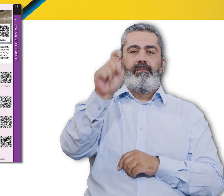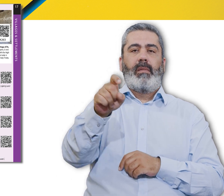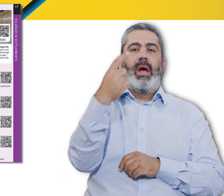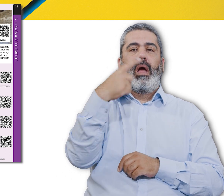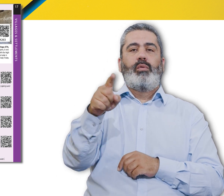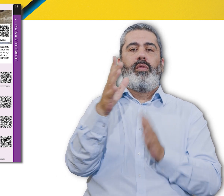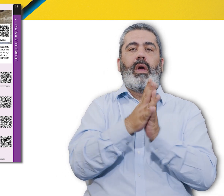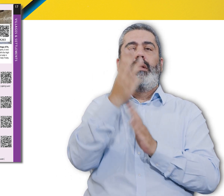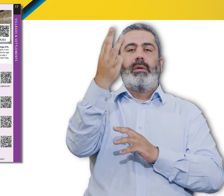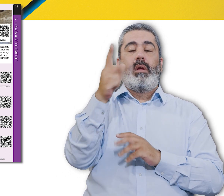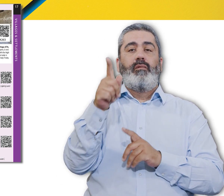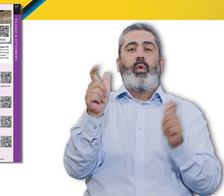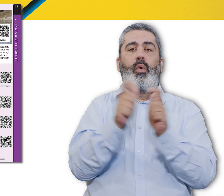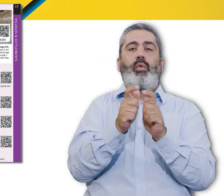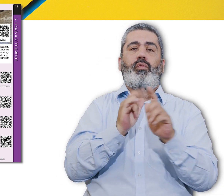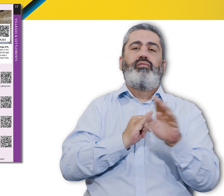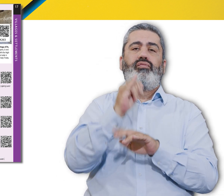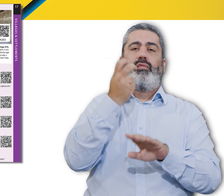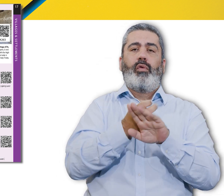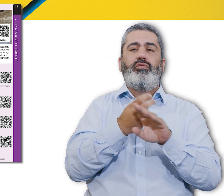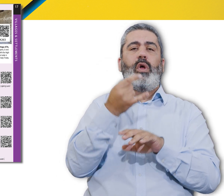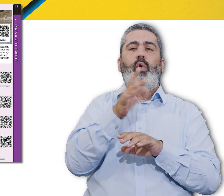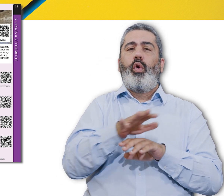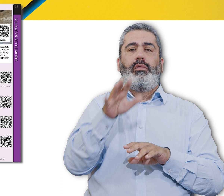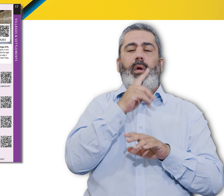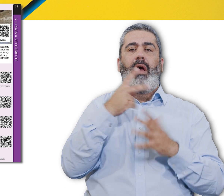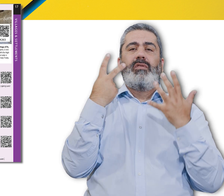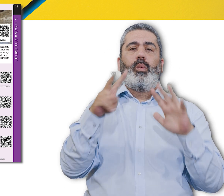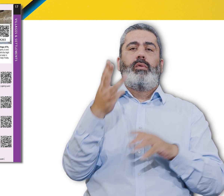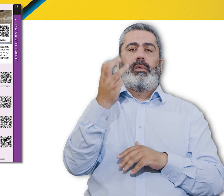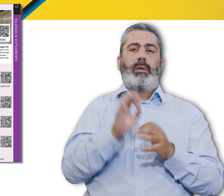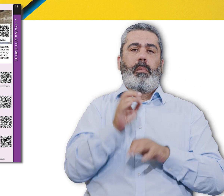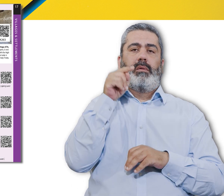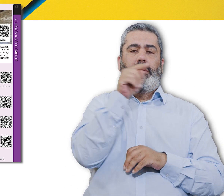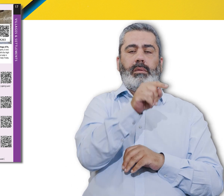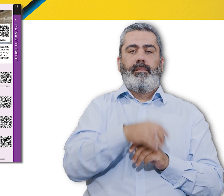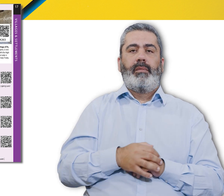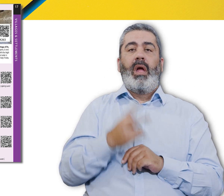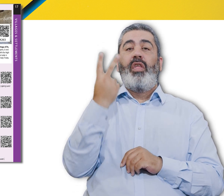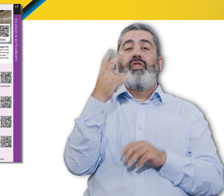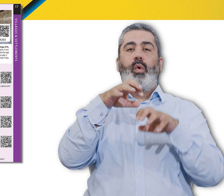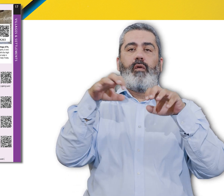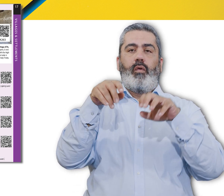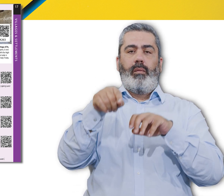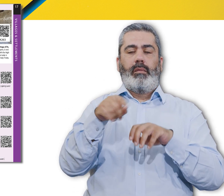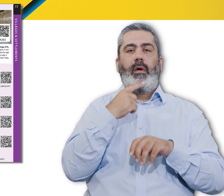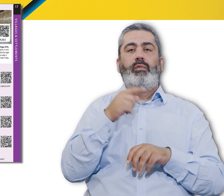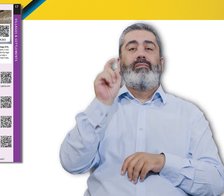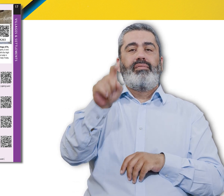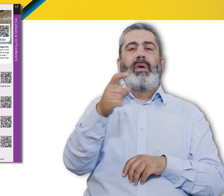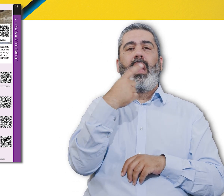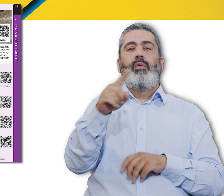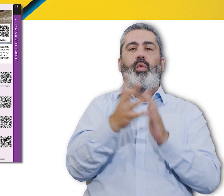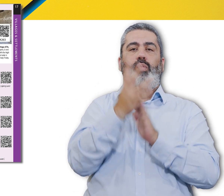number 113. It is a mountain settlement in Zagorek at an altitude of 730 m. Dikarifo,